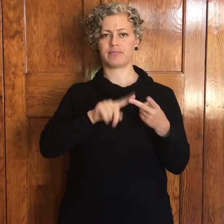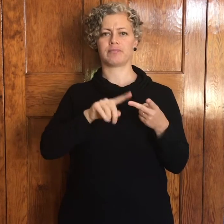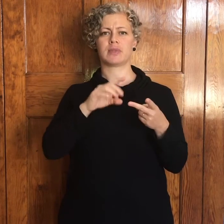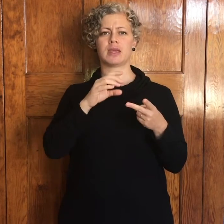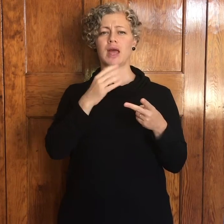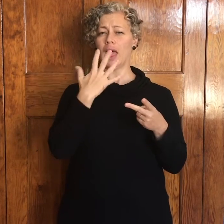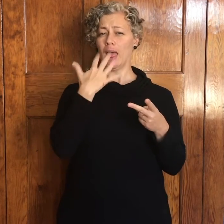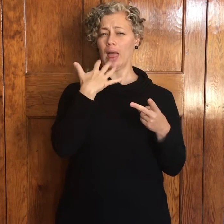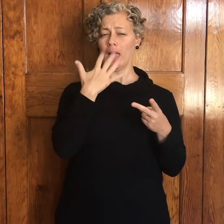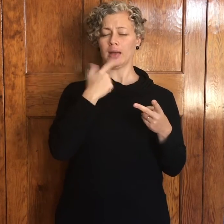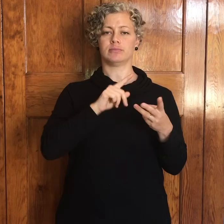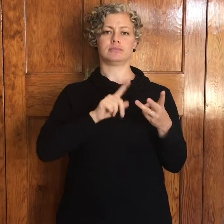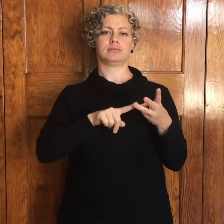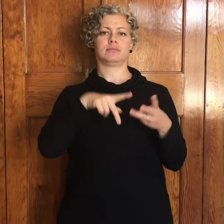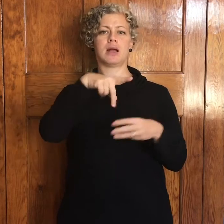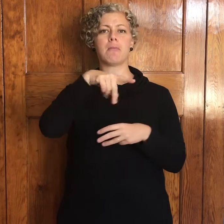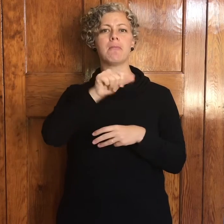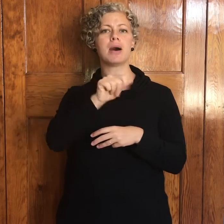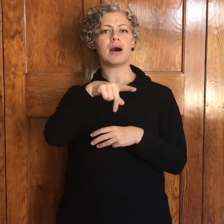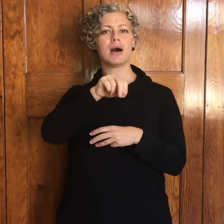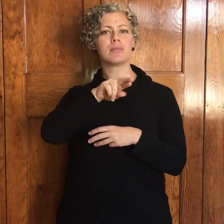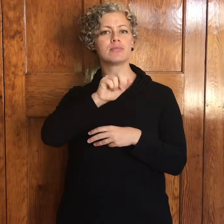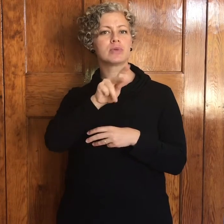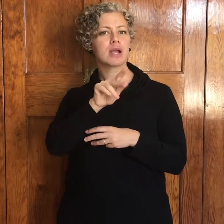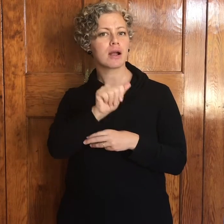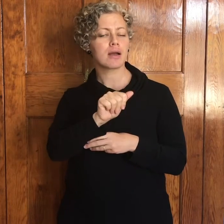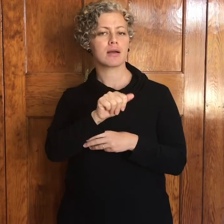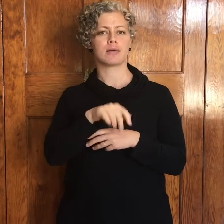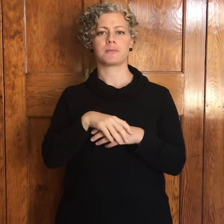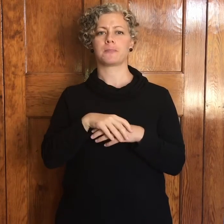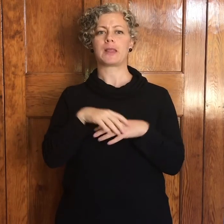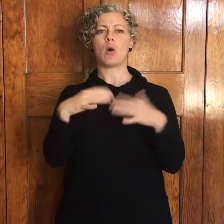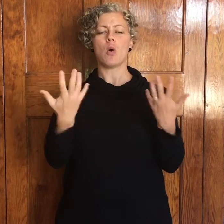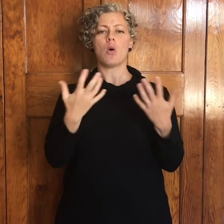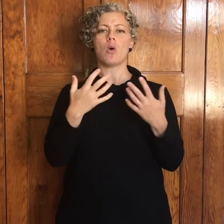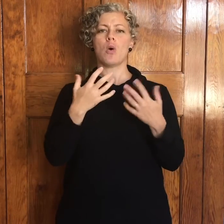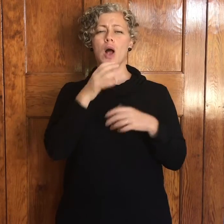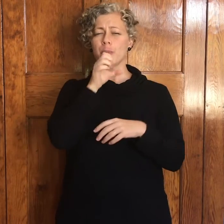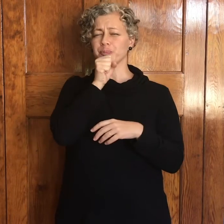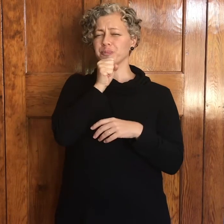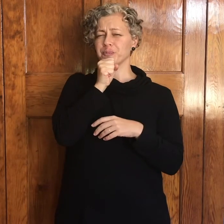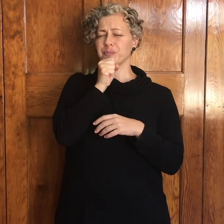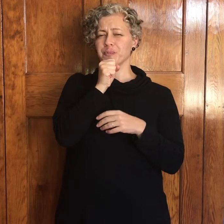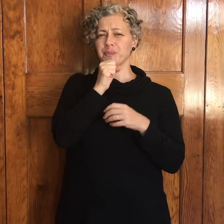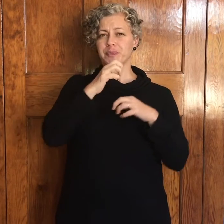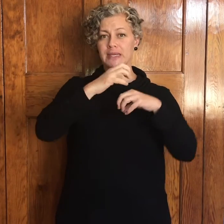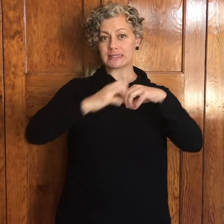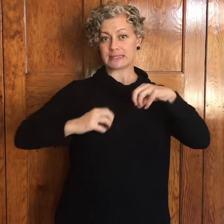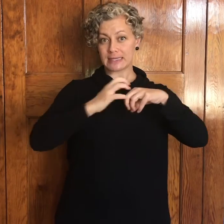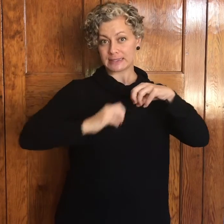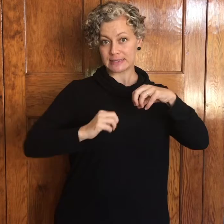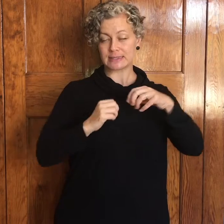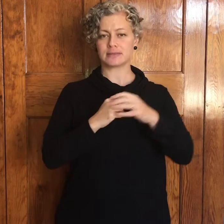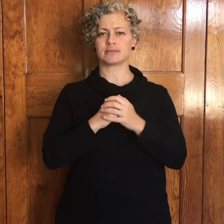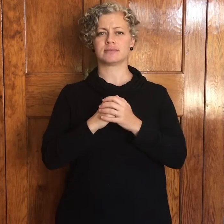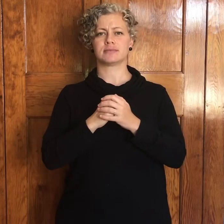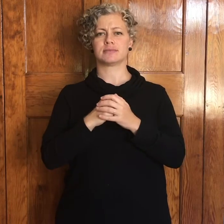paprika, lime zest, ginger, lavender, or